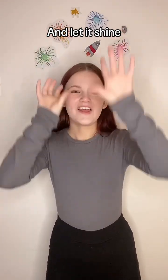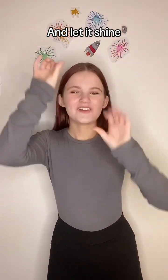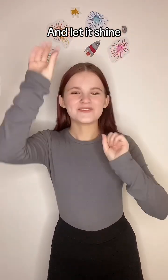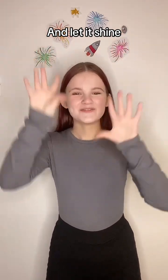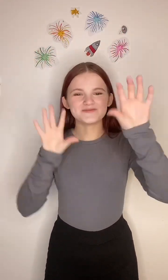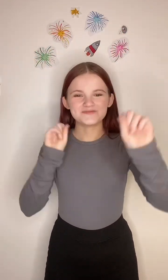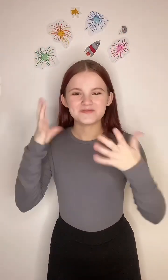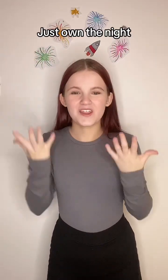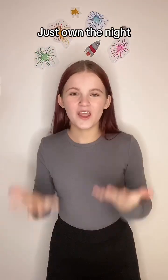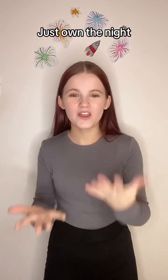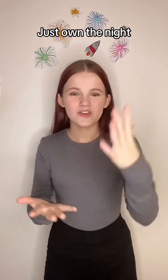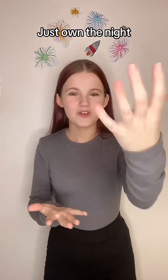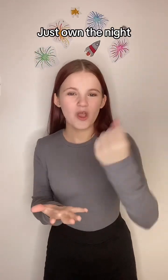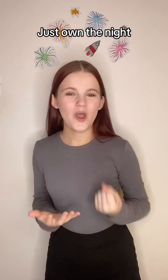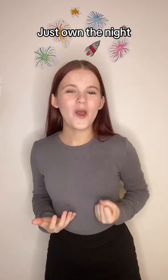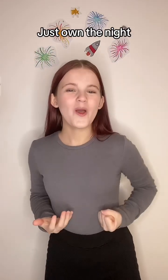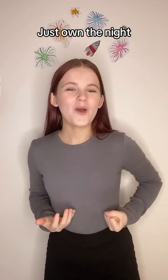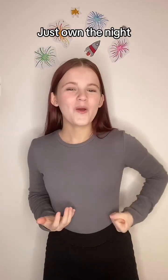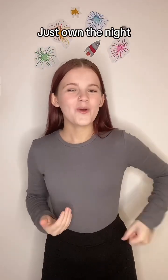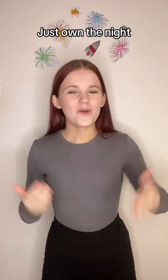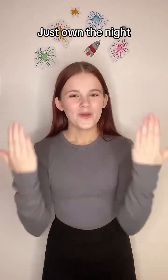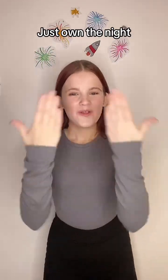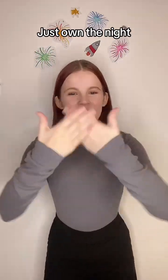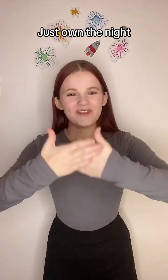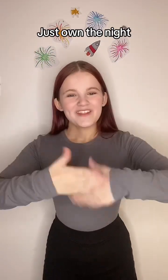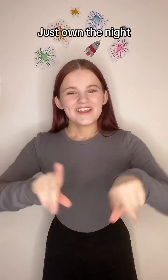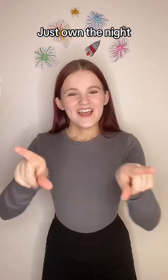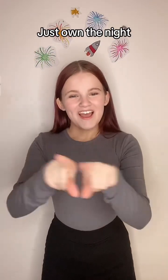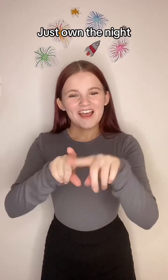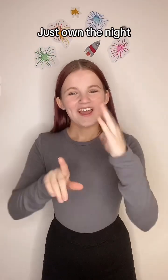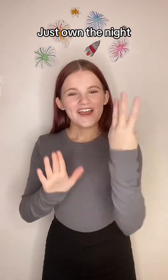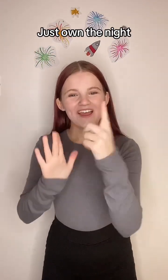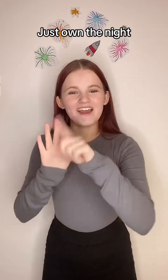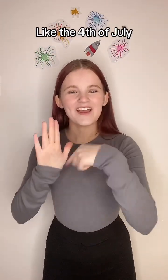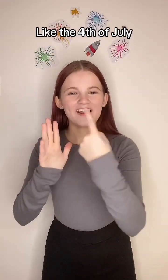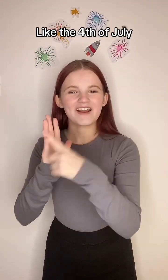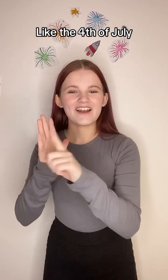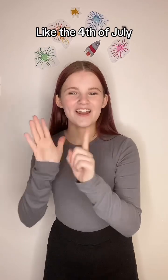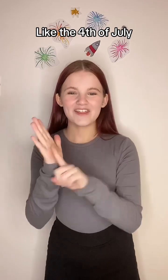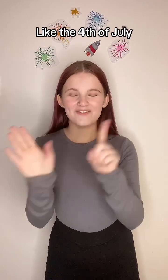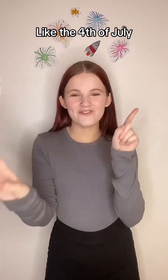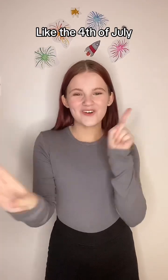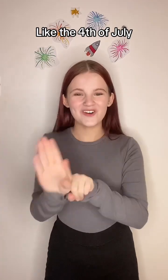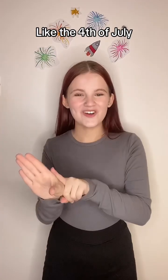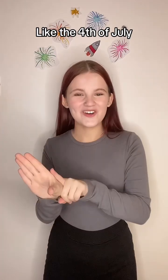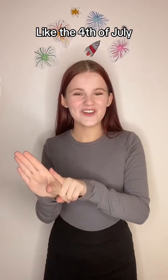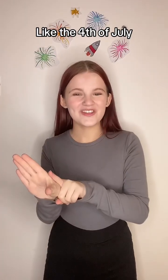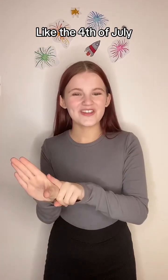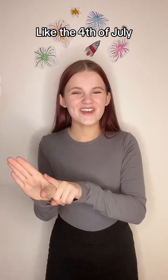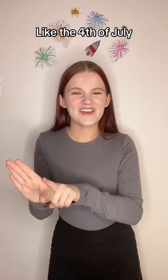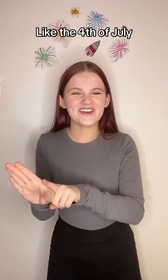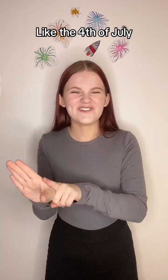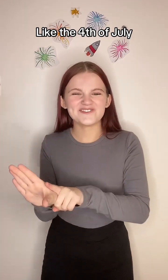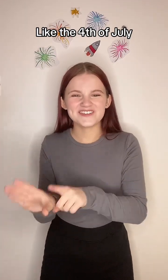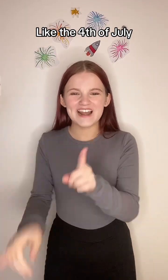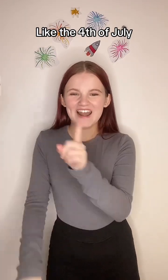Just on the night. night. Like the 5th of July.